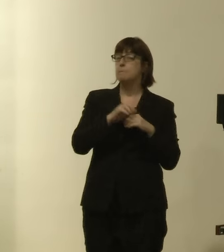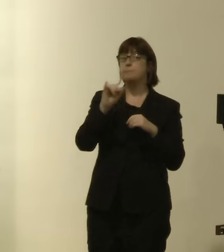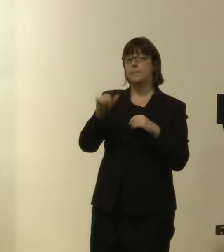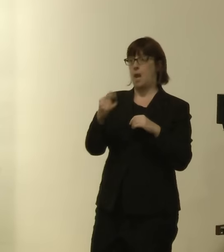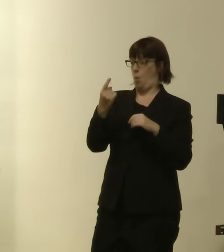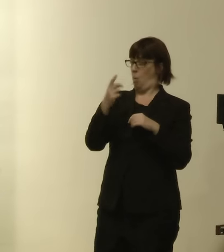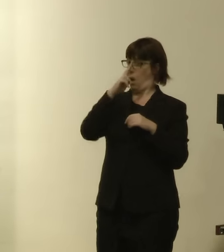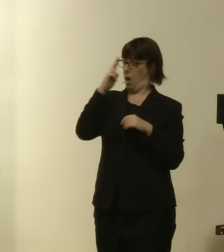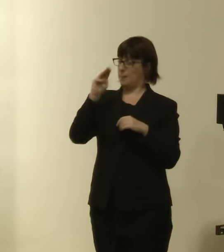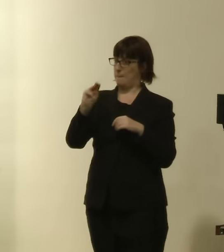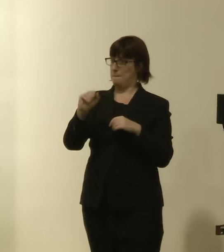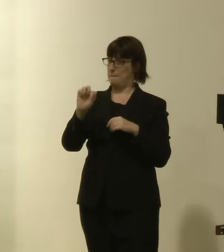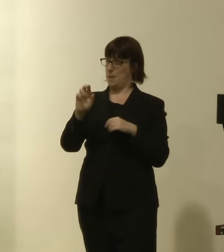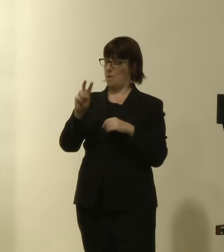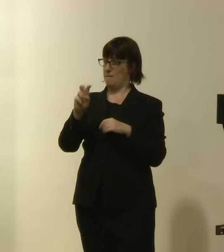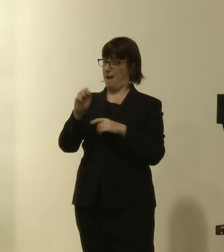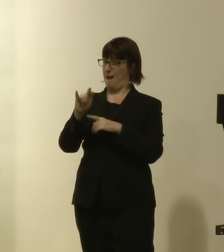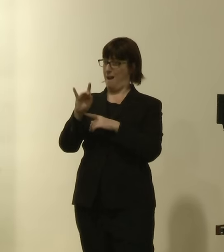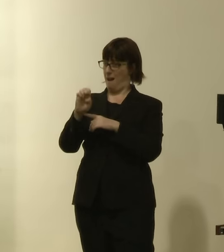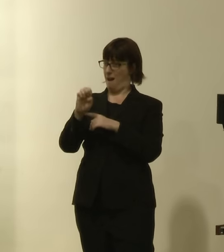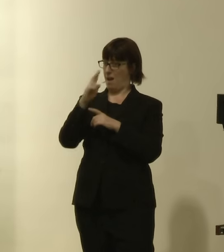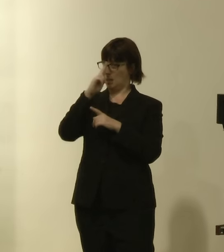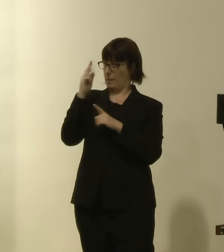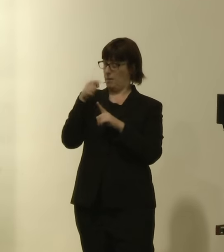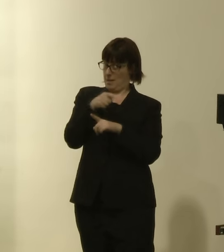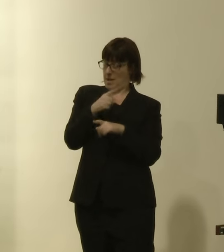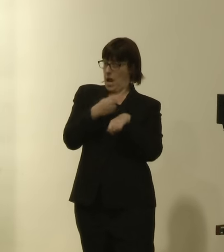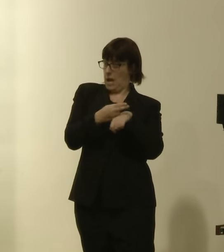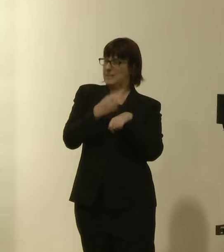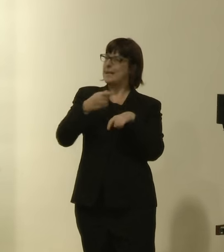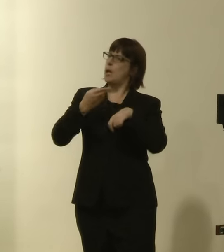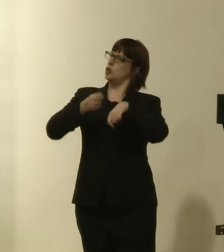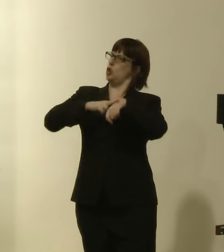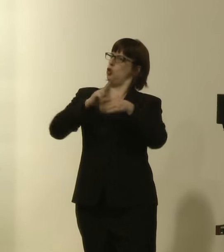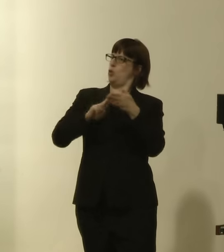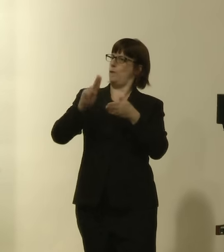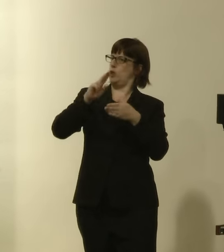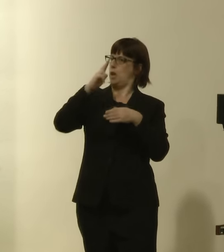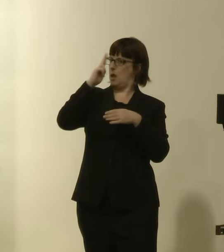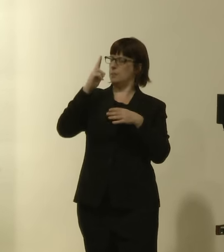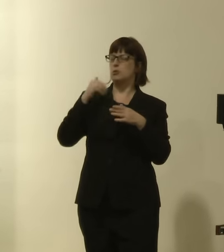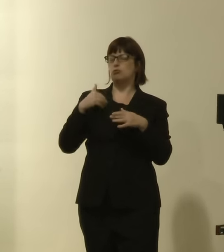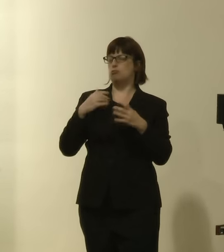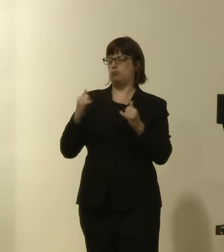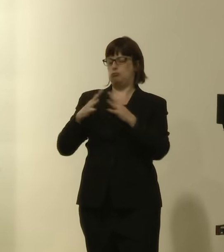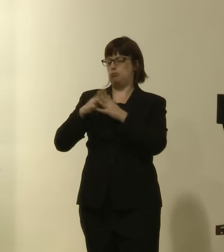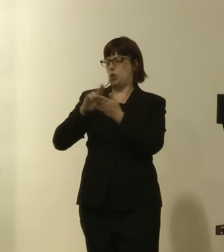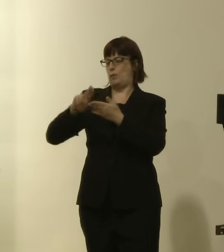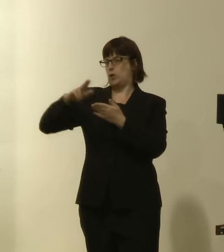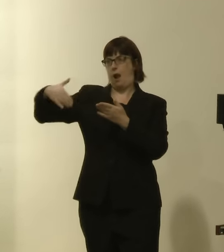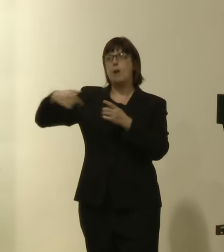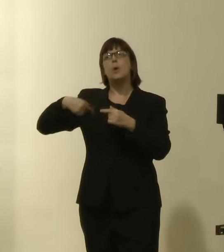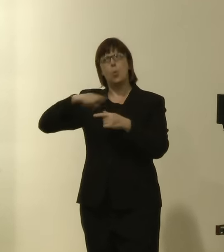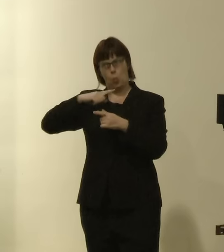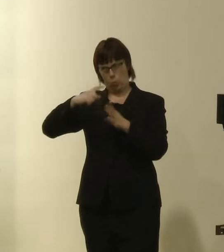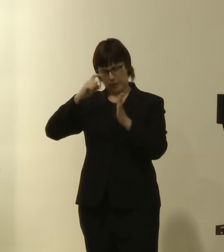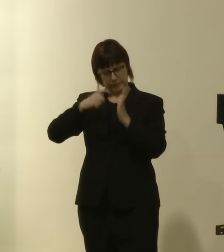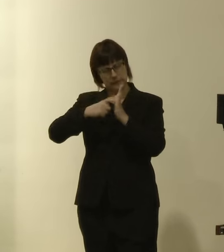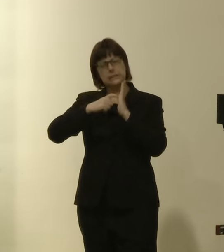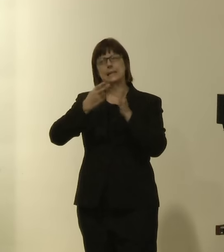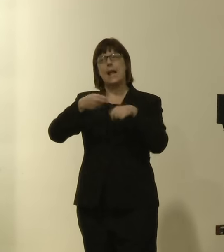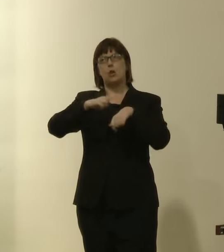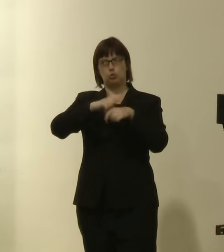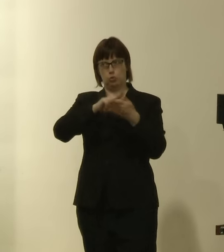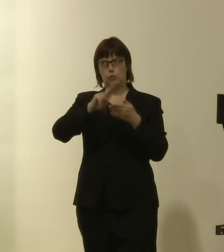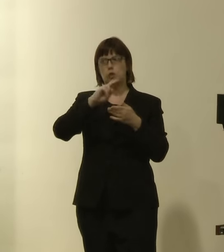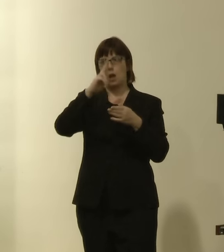Hospital is a national university hospital, right? Even though there's no university there, we insist that it is a national hospital. It's actually